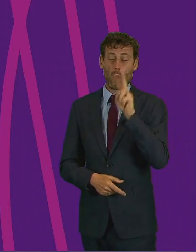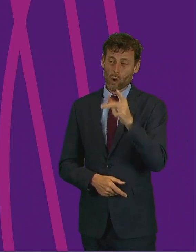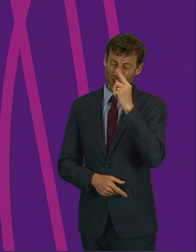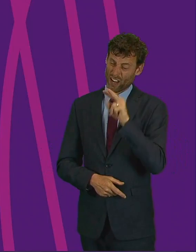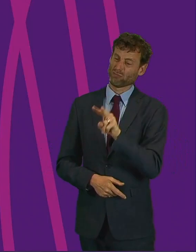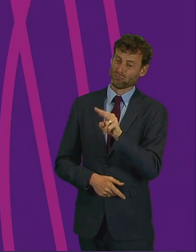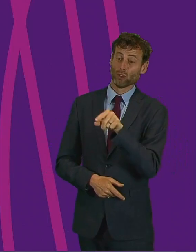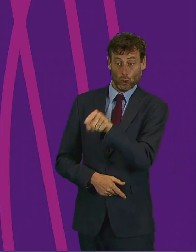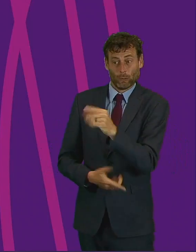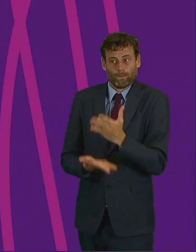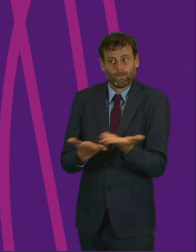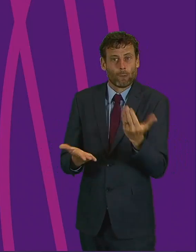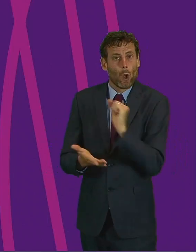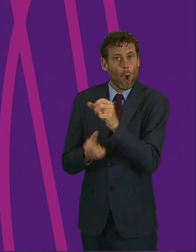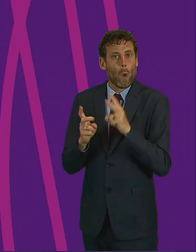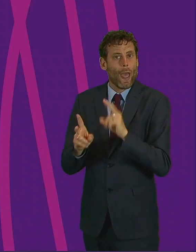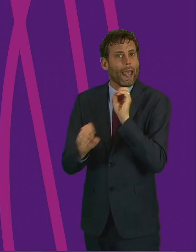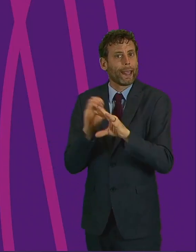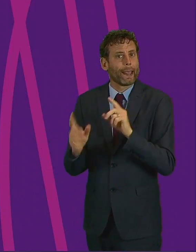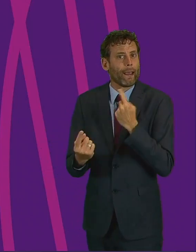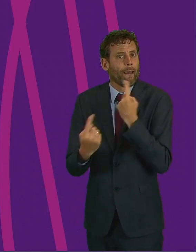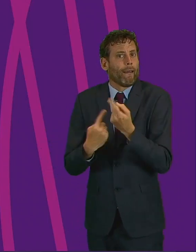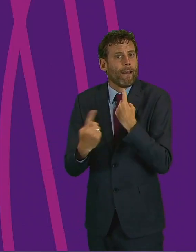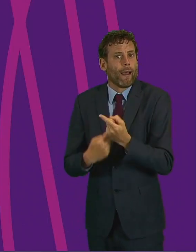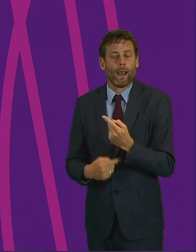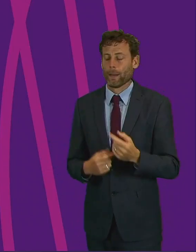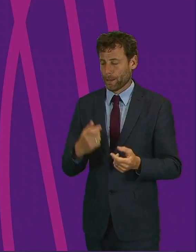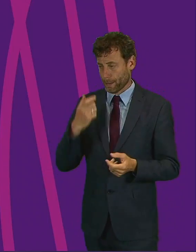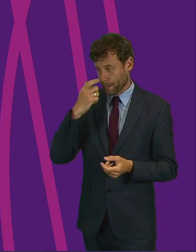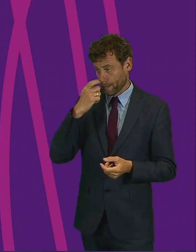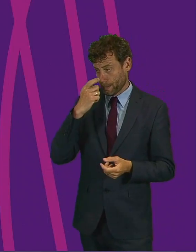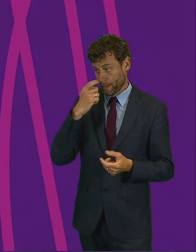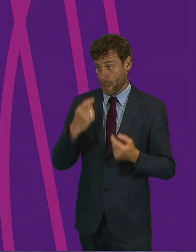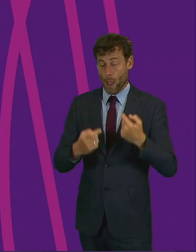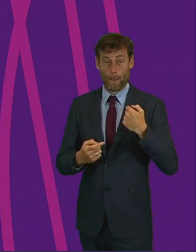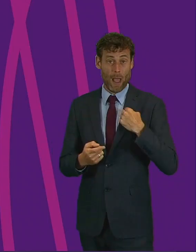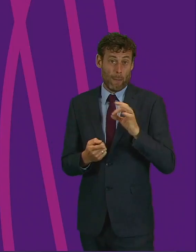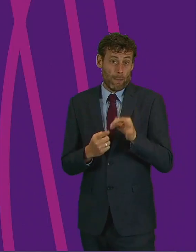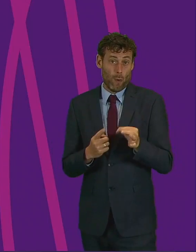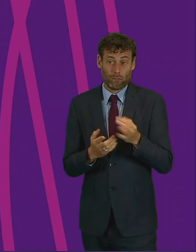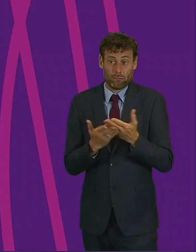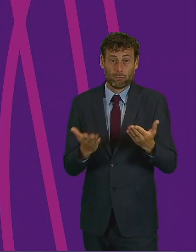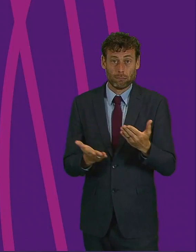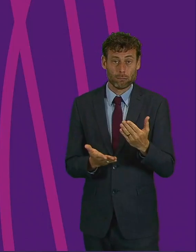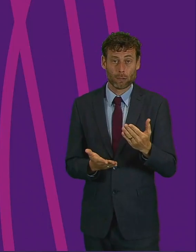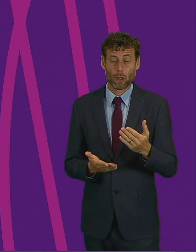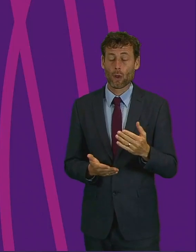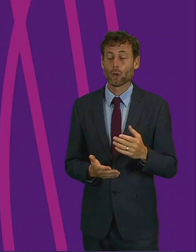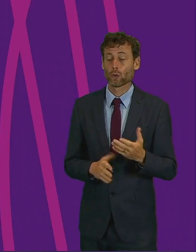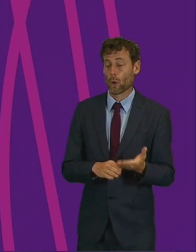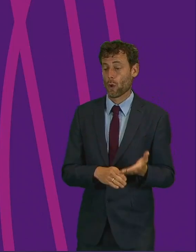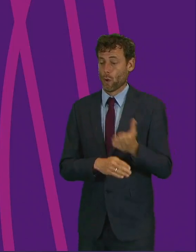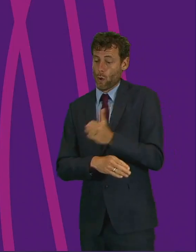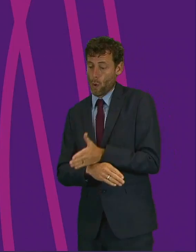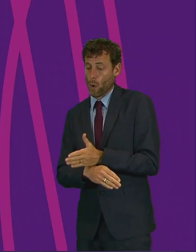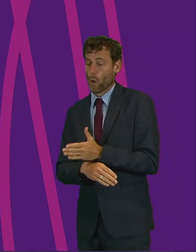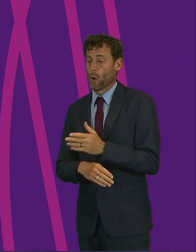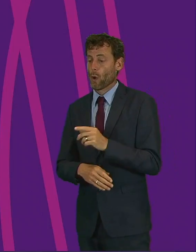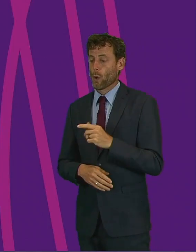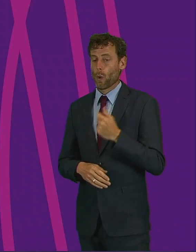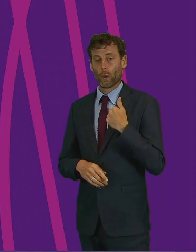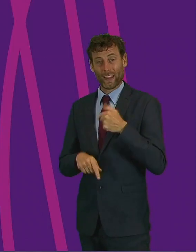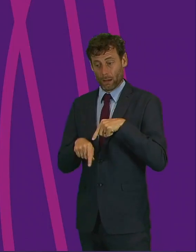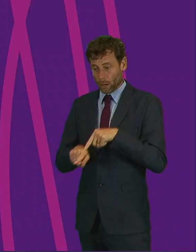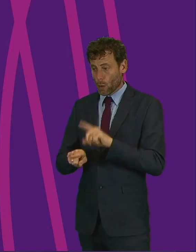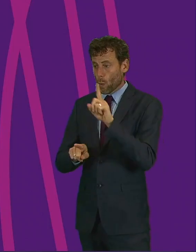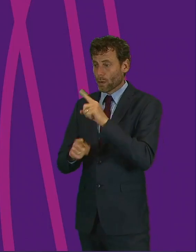All I do is simply make the points that are reasonable points about some of our understanding changing, but also the fact